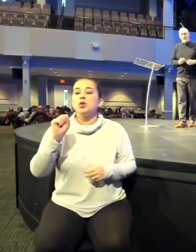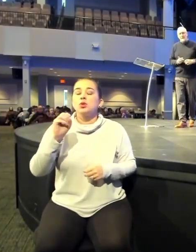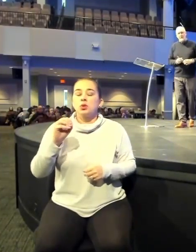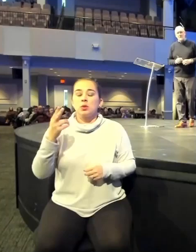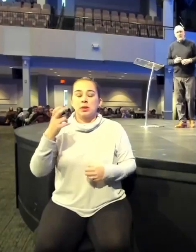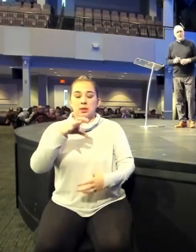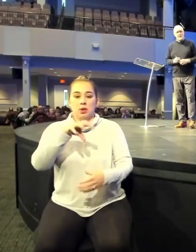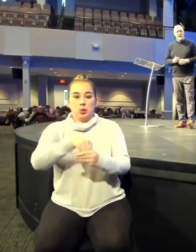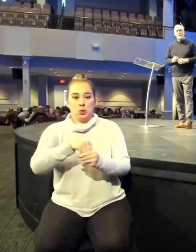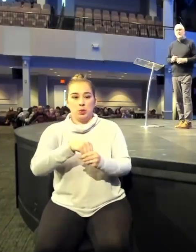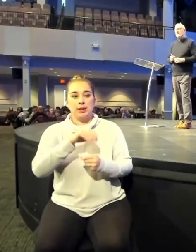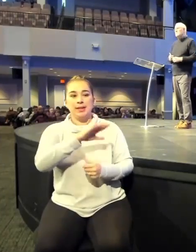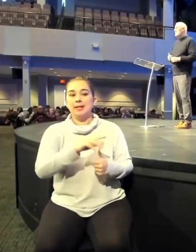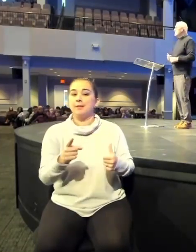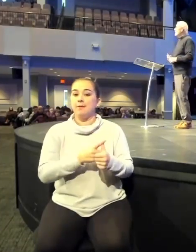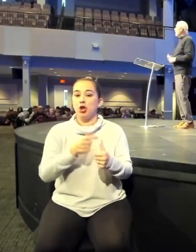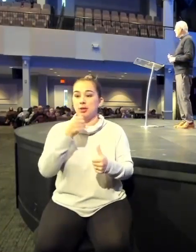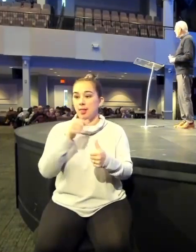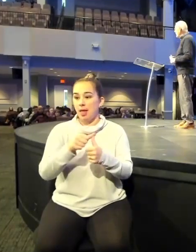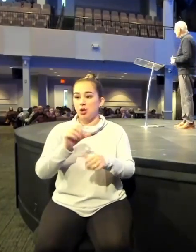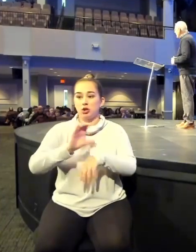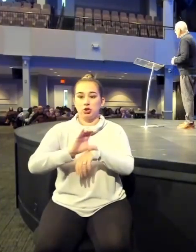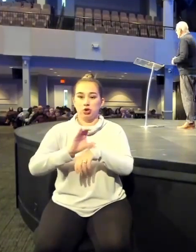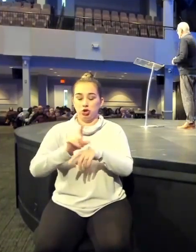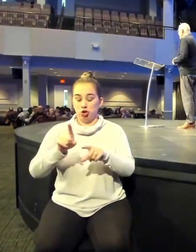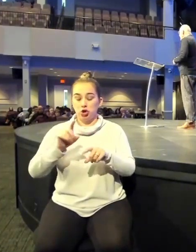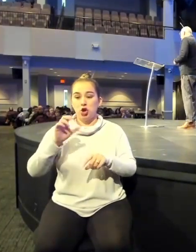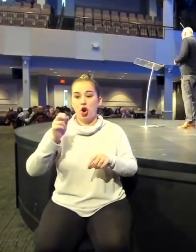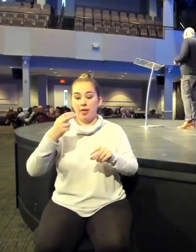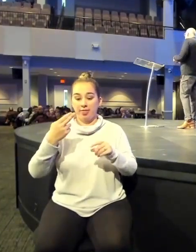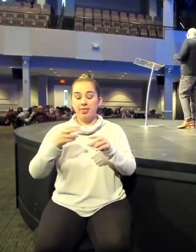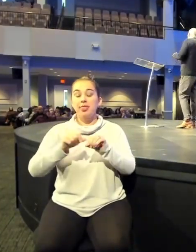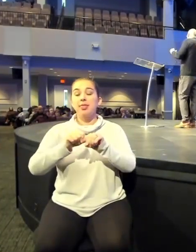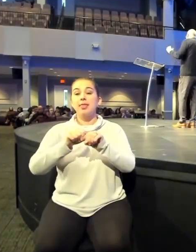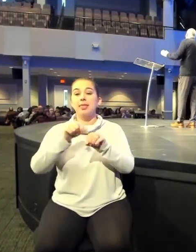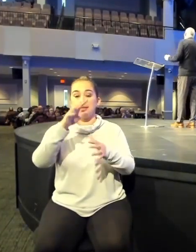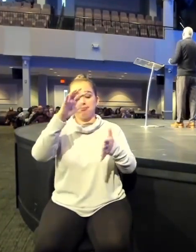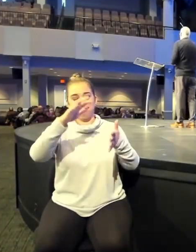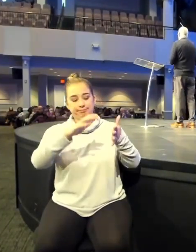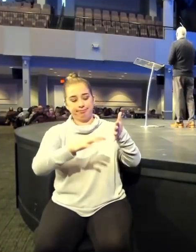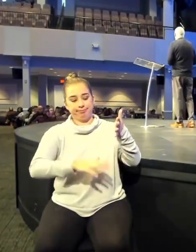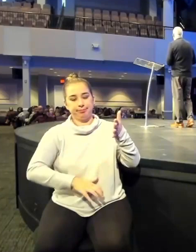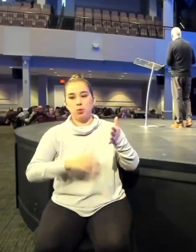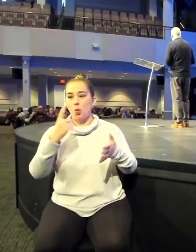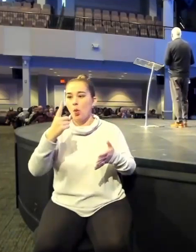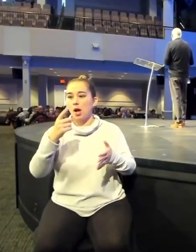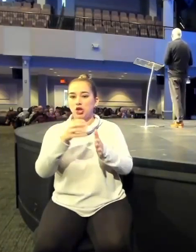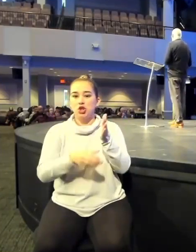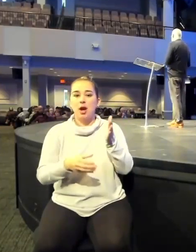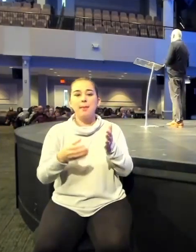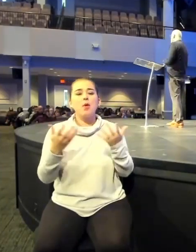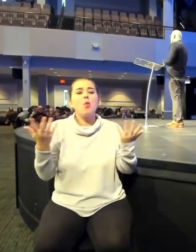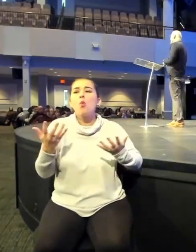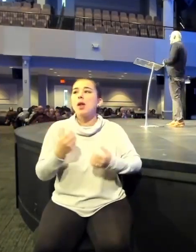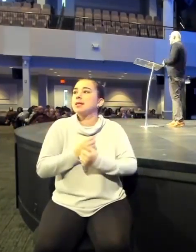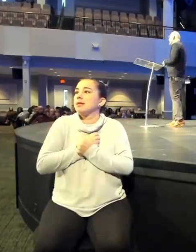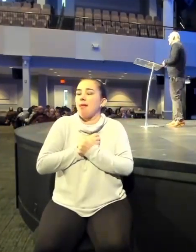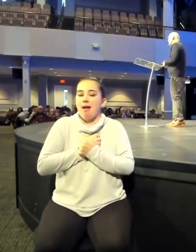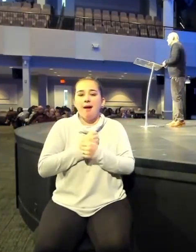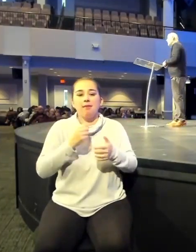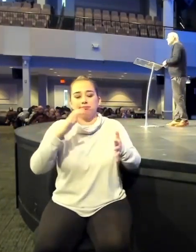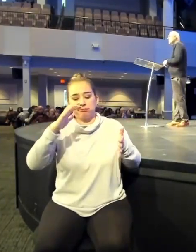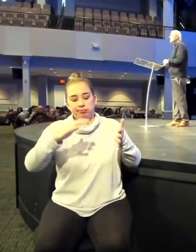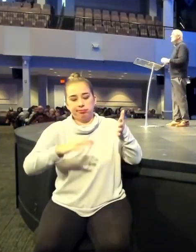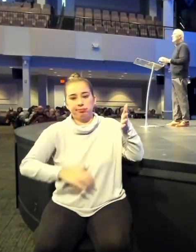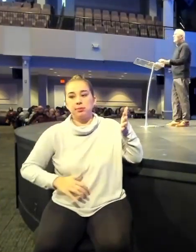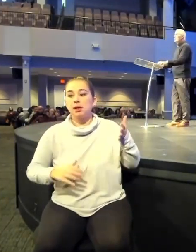included in his first letter to the church at Corinth an amazing entire chapter on what love is about.